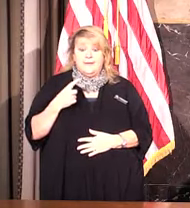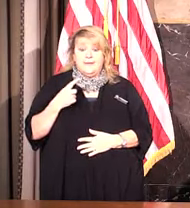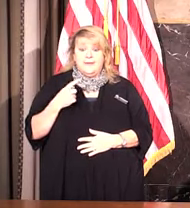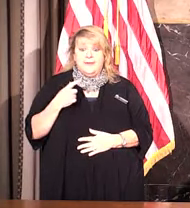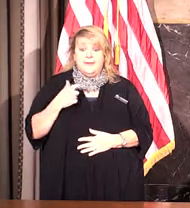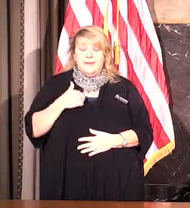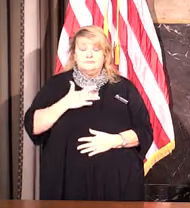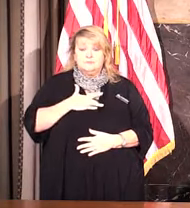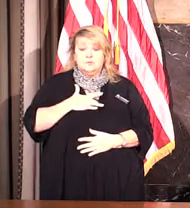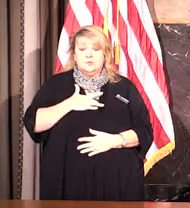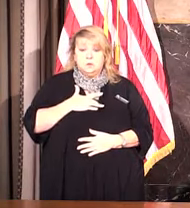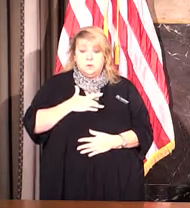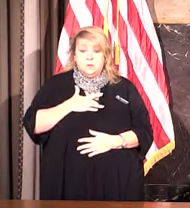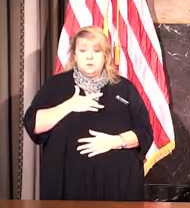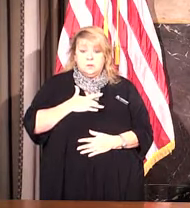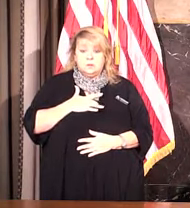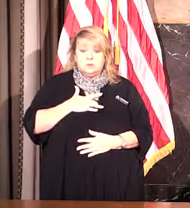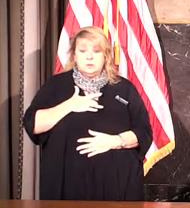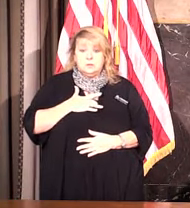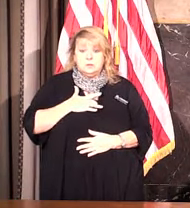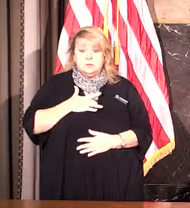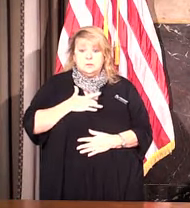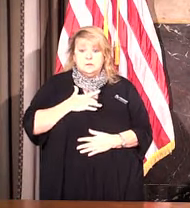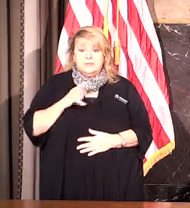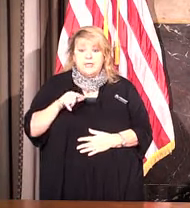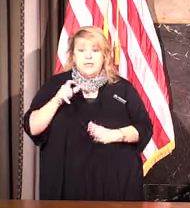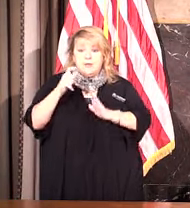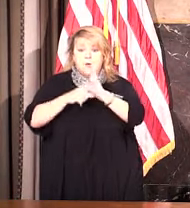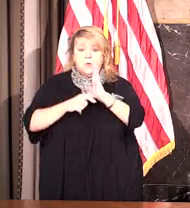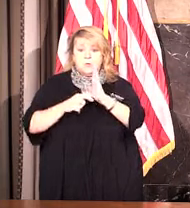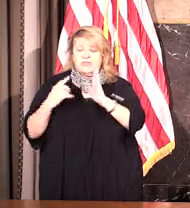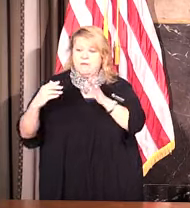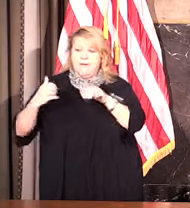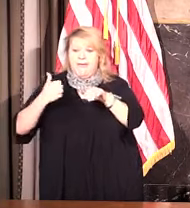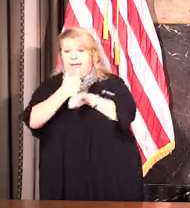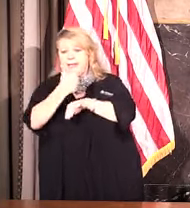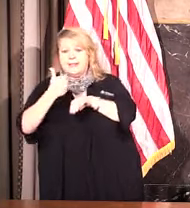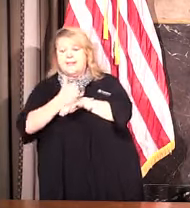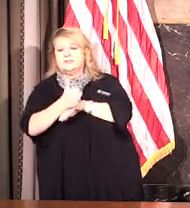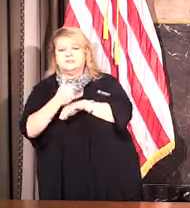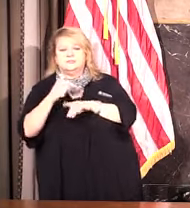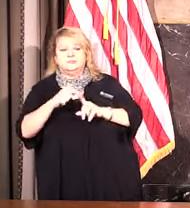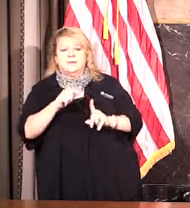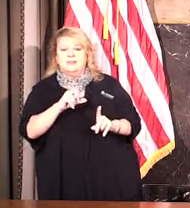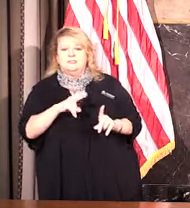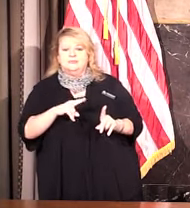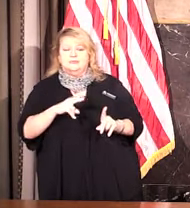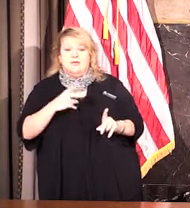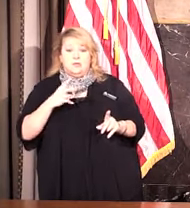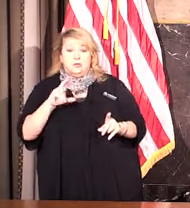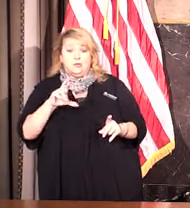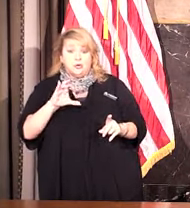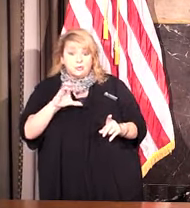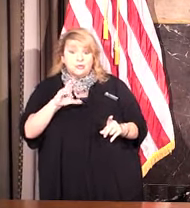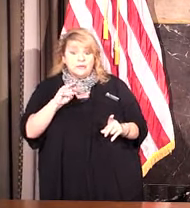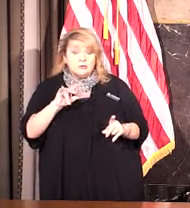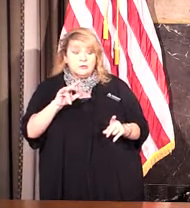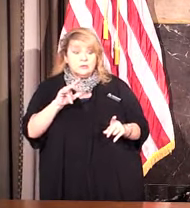troubled by that article. Look, allegations of criminal